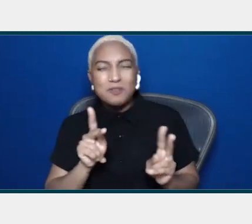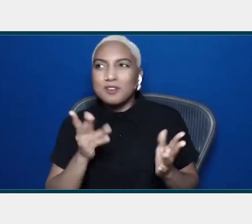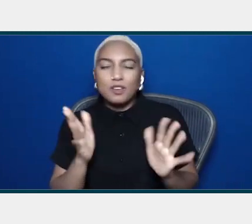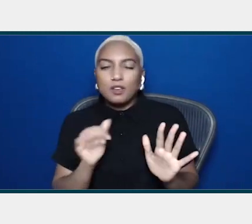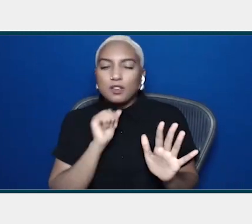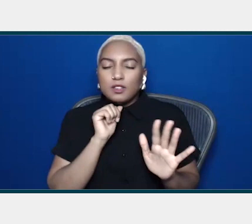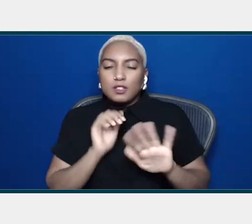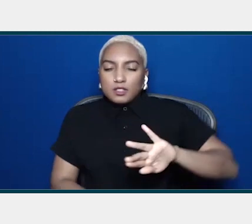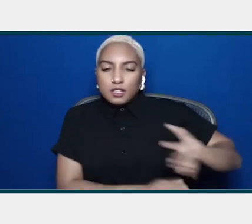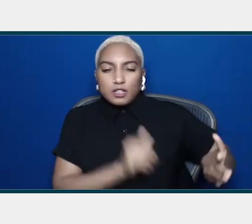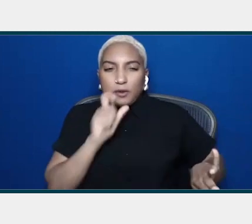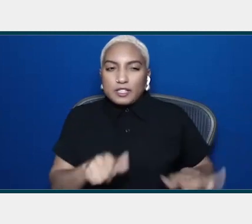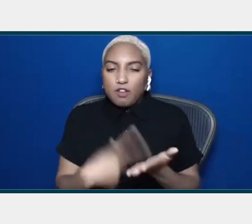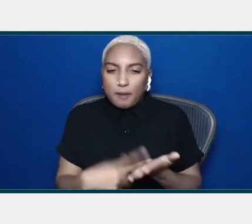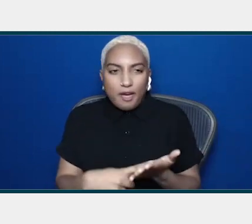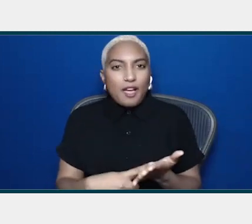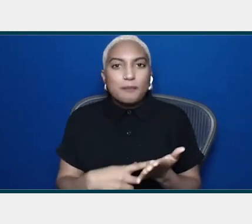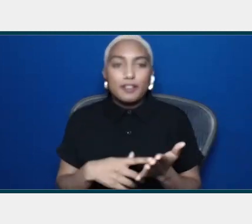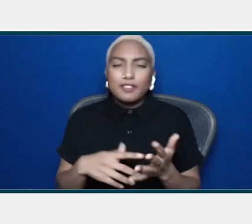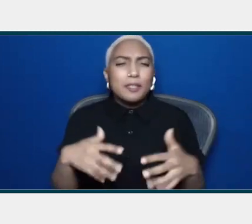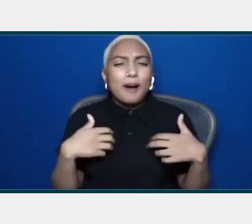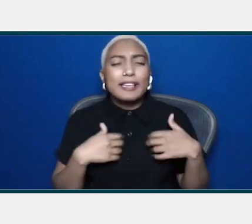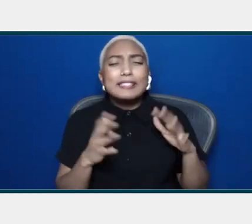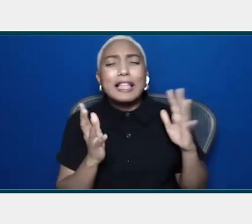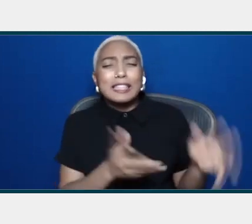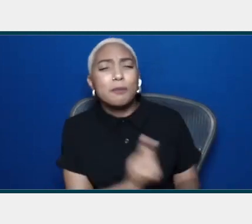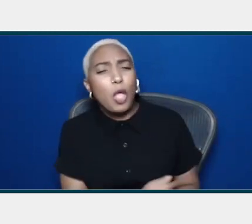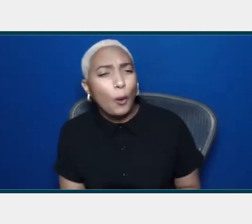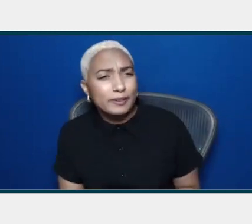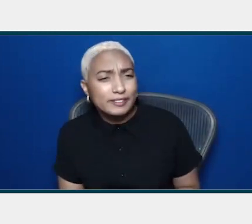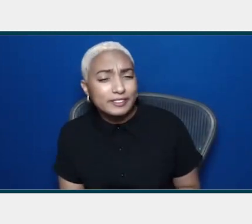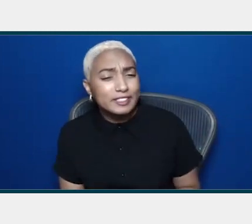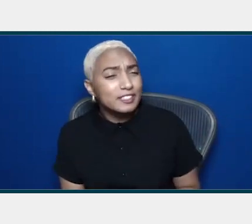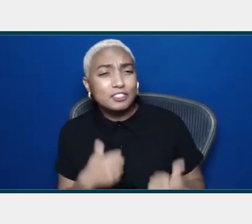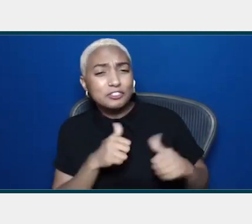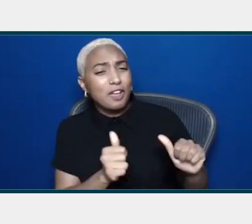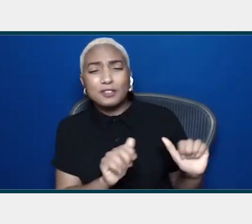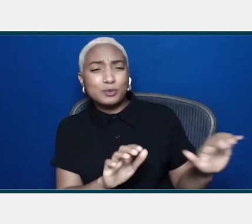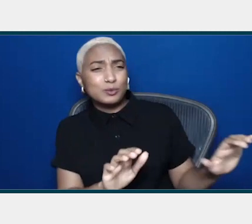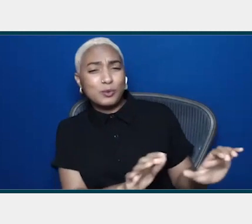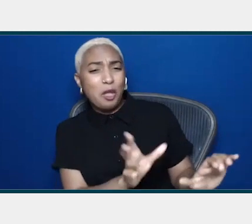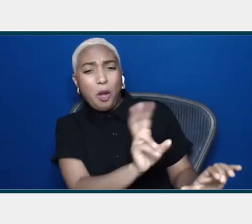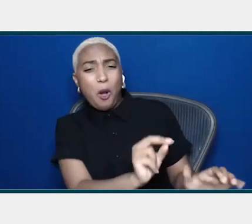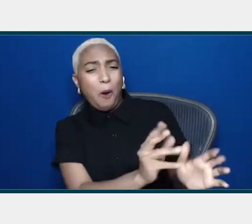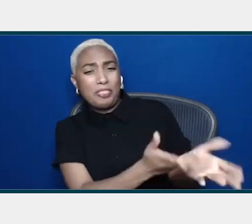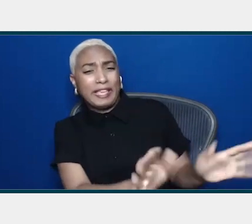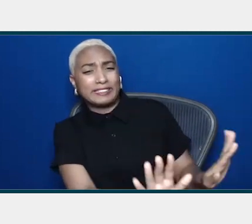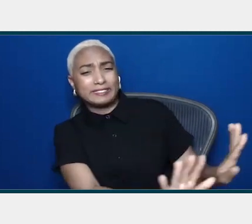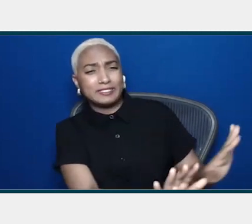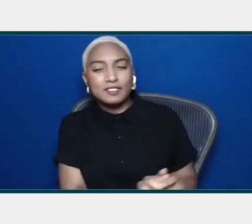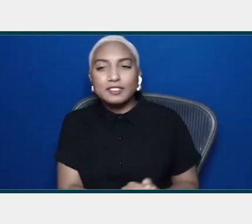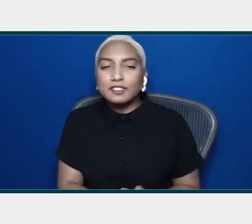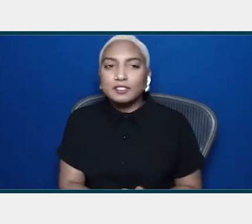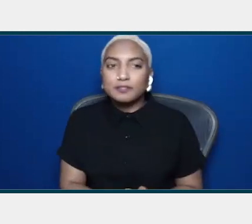RM, somebody on this call is wondering, what do I do next? So I'm activated,